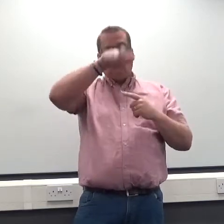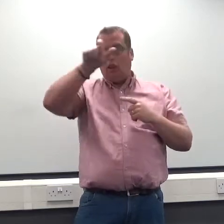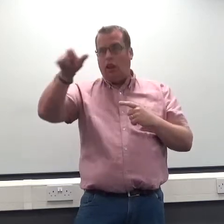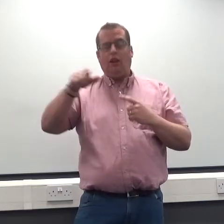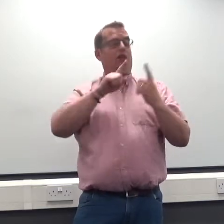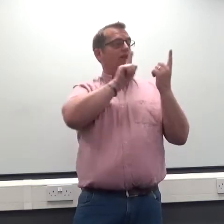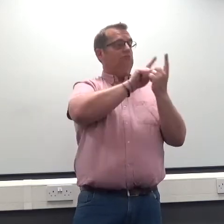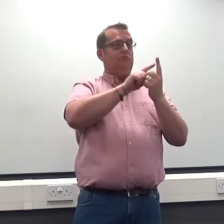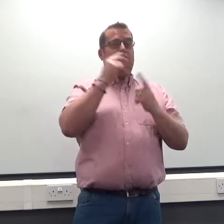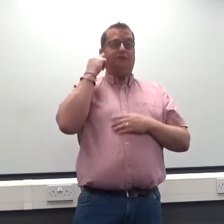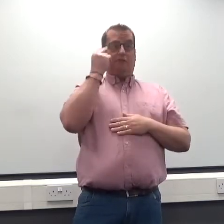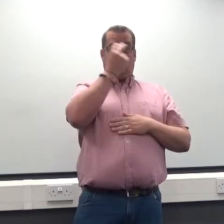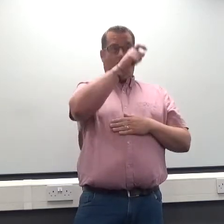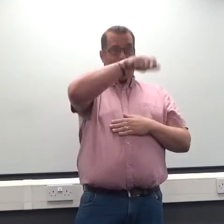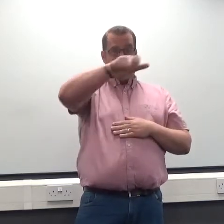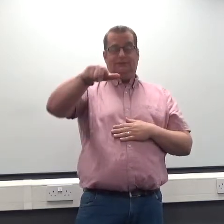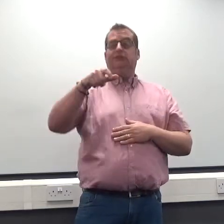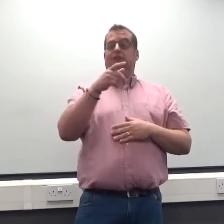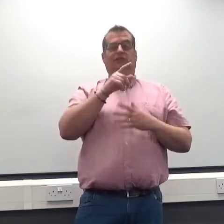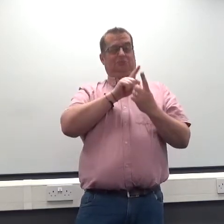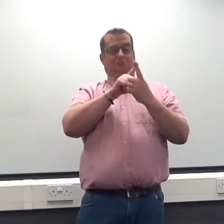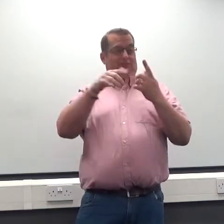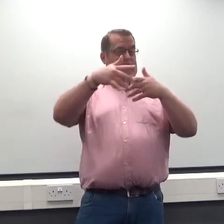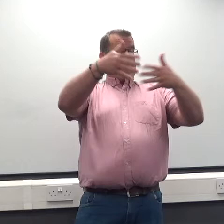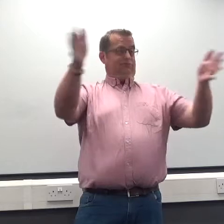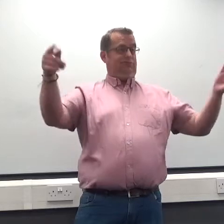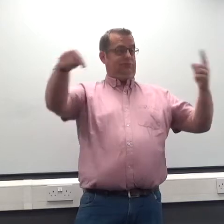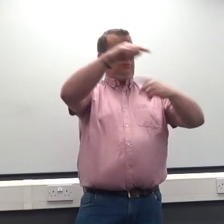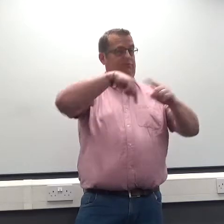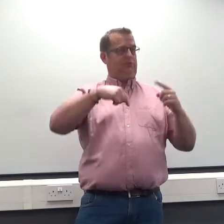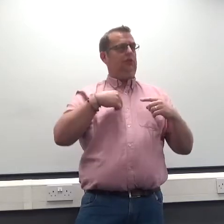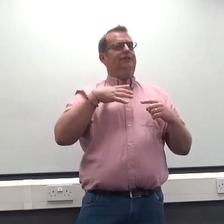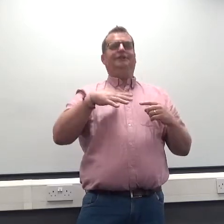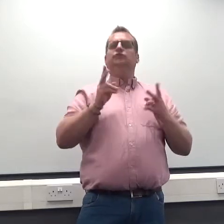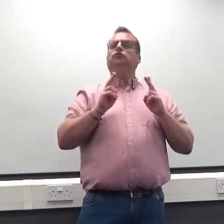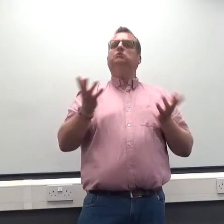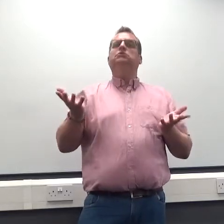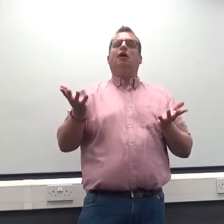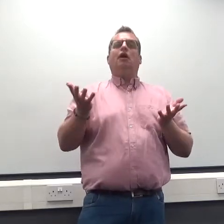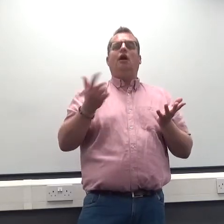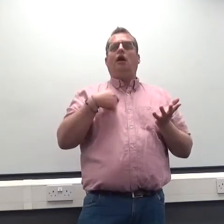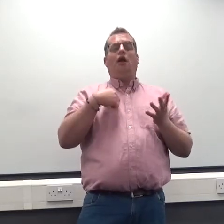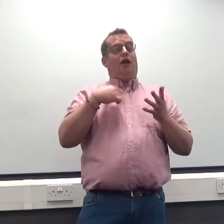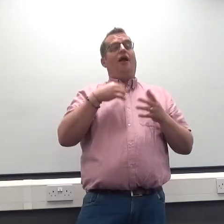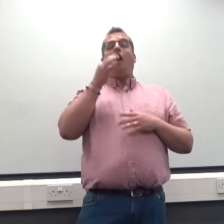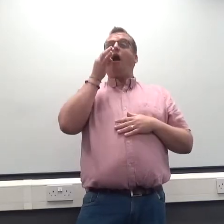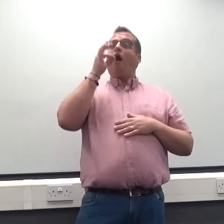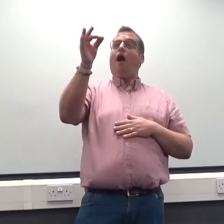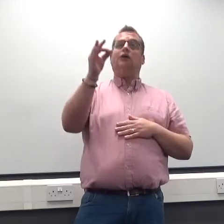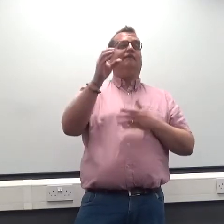integrate into society. So I would work with the council and a variety of people, and I would need interpreters for